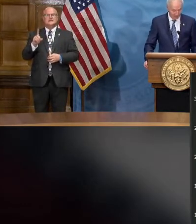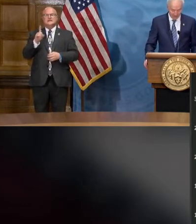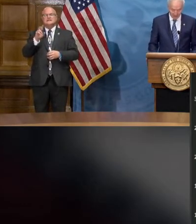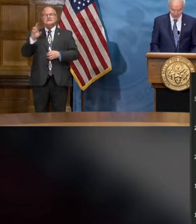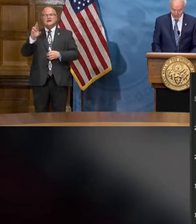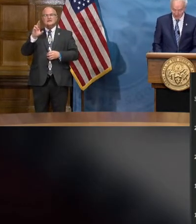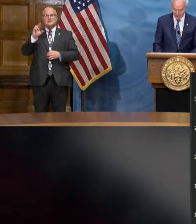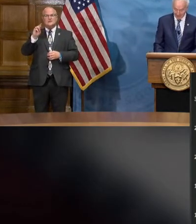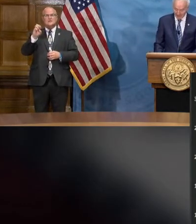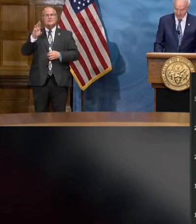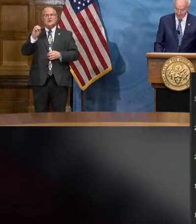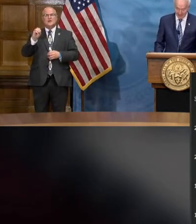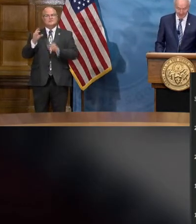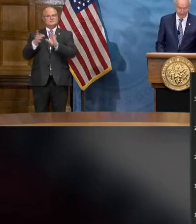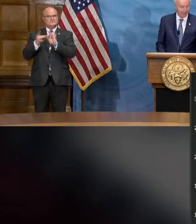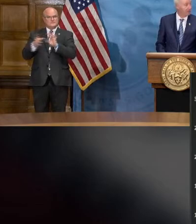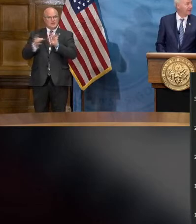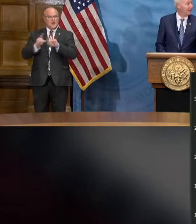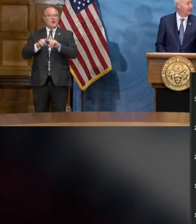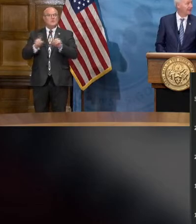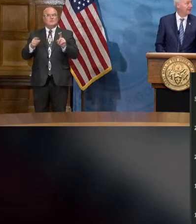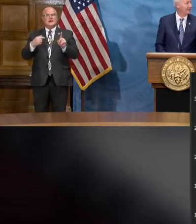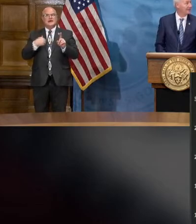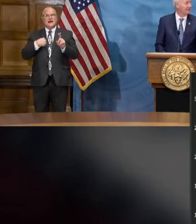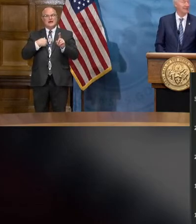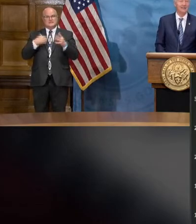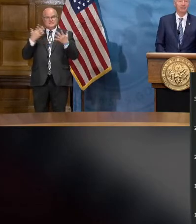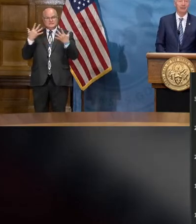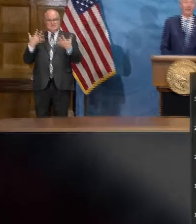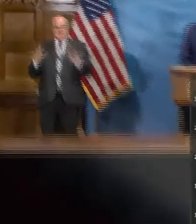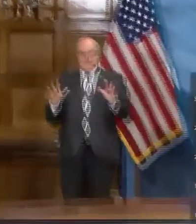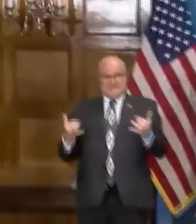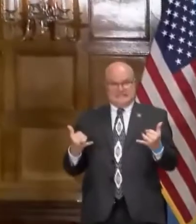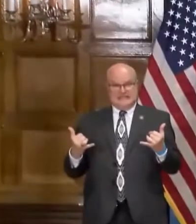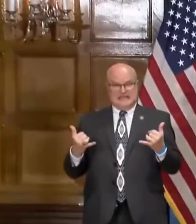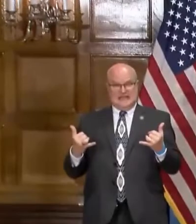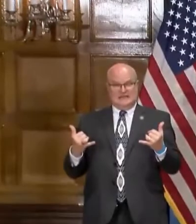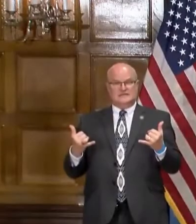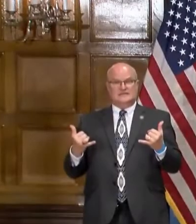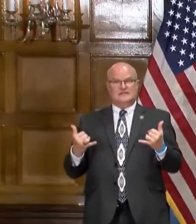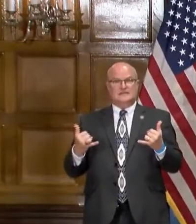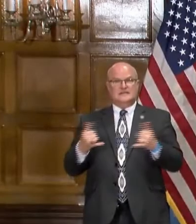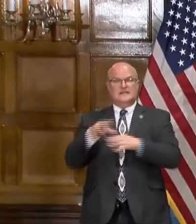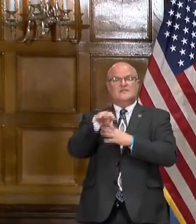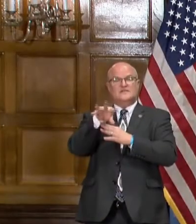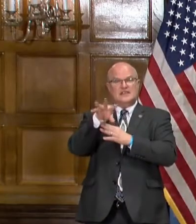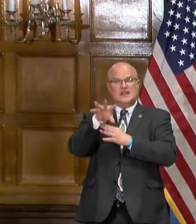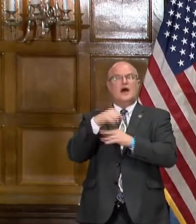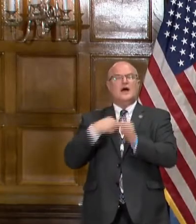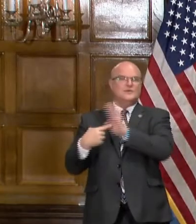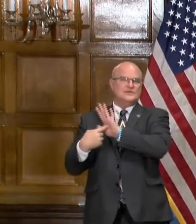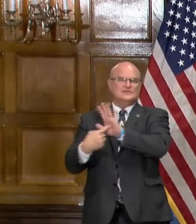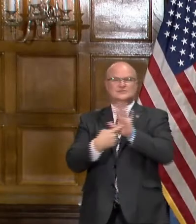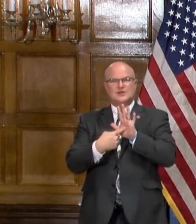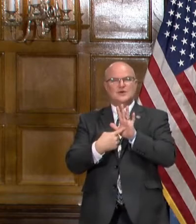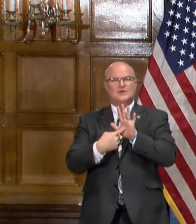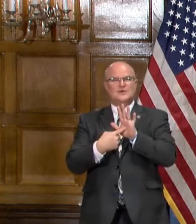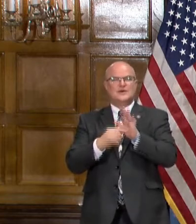Dr. Romero to talk about, but I'm going to end, if we can go to the video. I want to